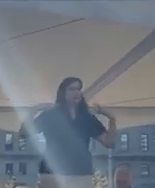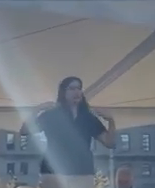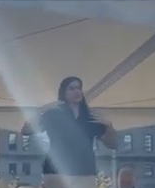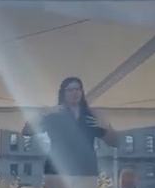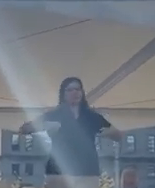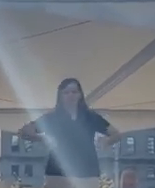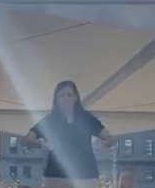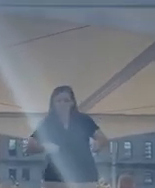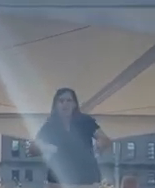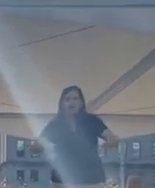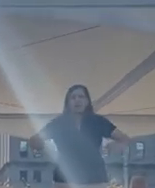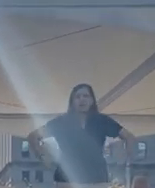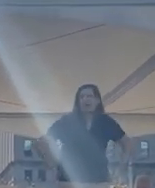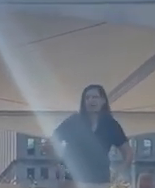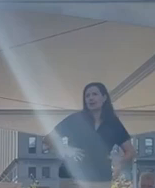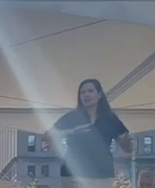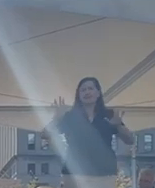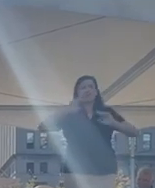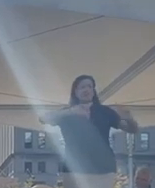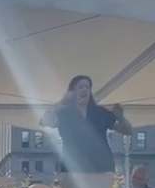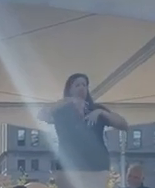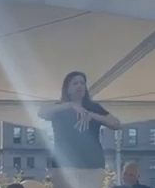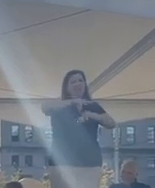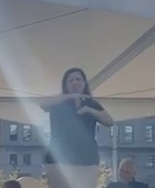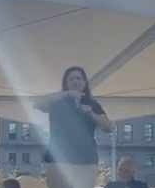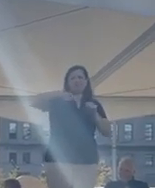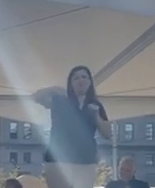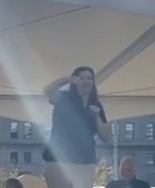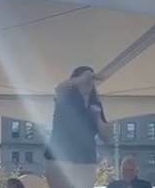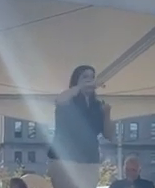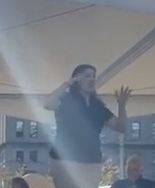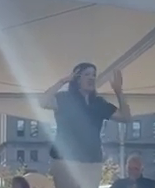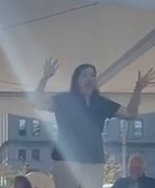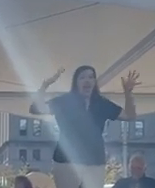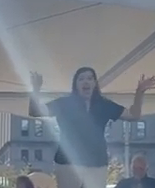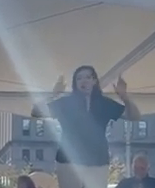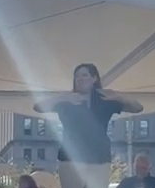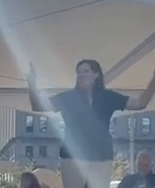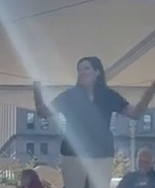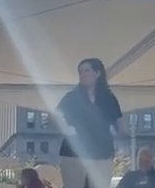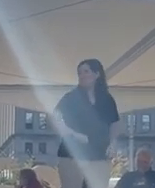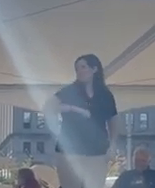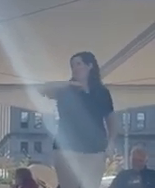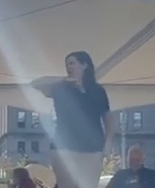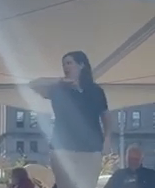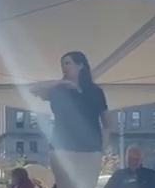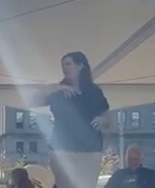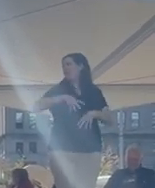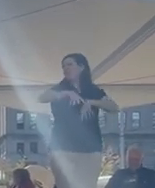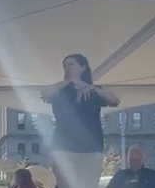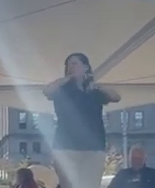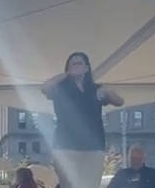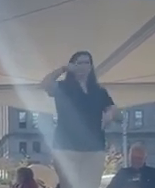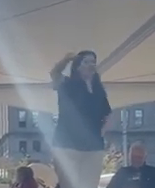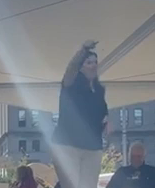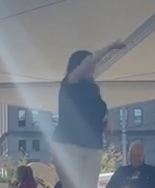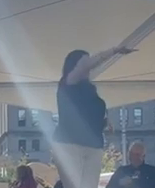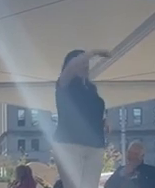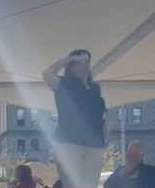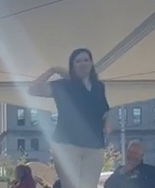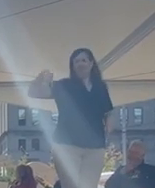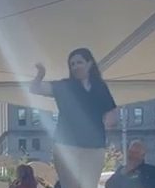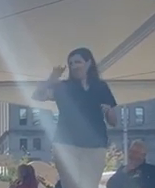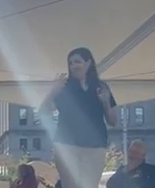are ready to rock and roll and take a nice stroll, a nice loud and proud stroll through the streets of